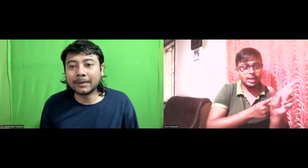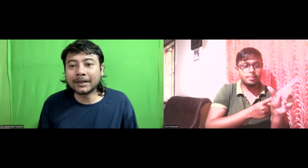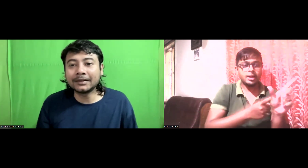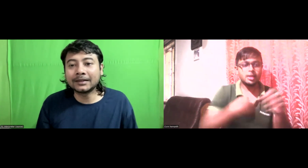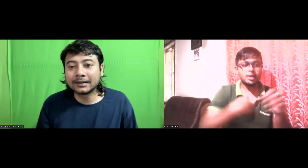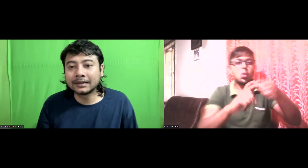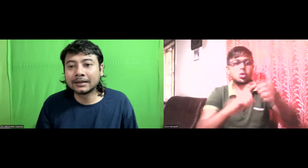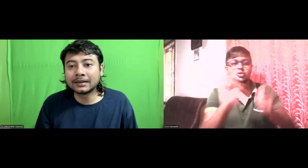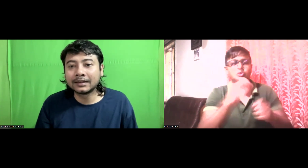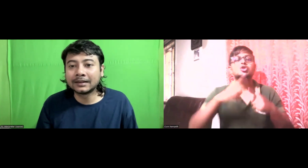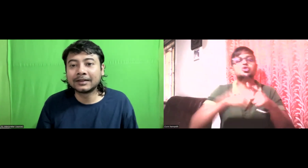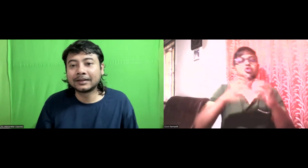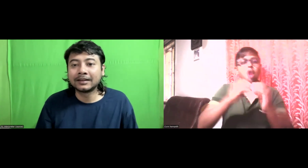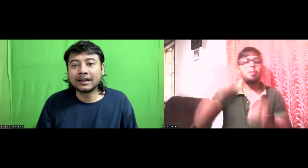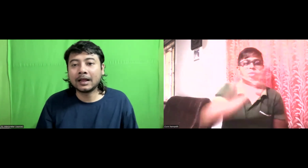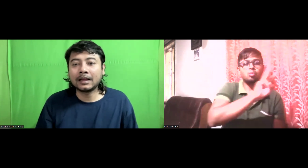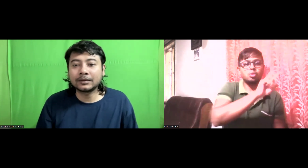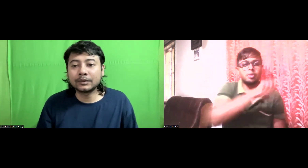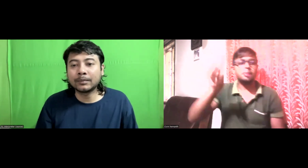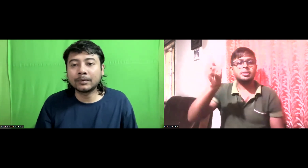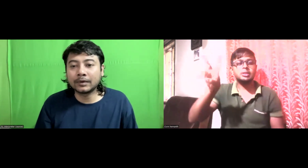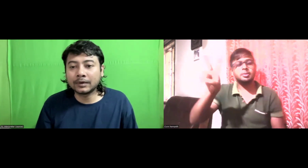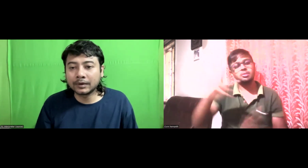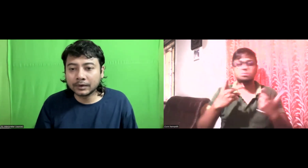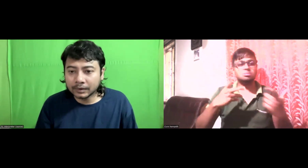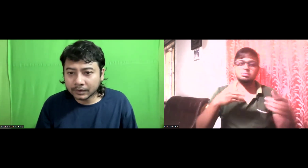it's an Insta and Mataji. it's on Instagram.